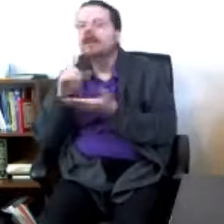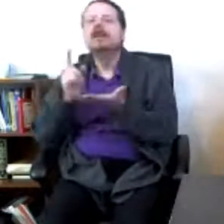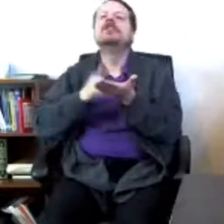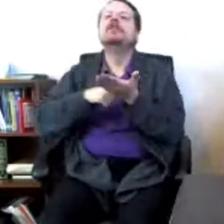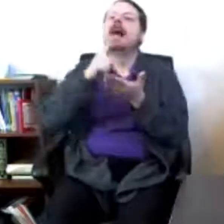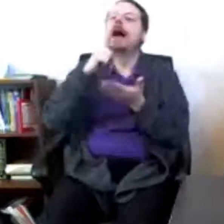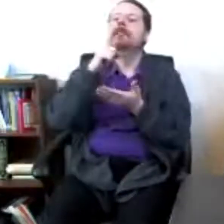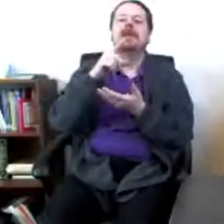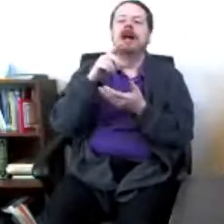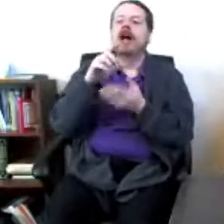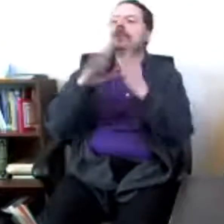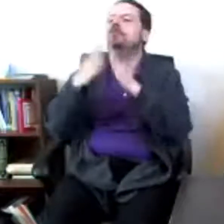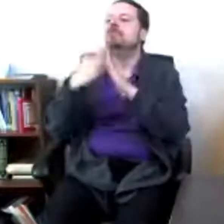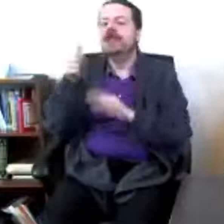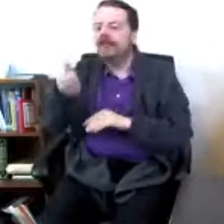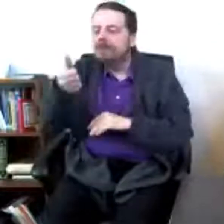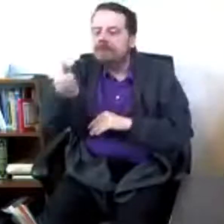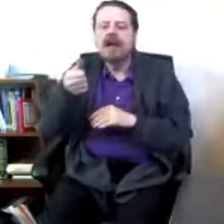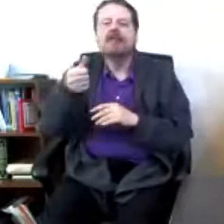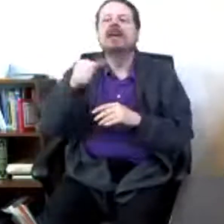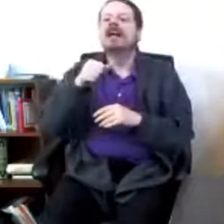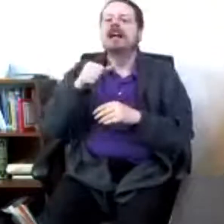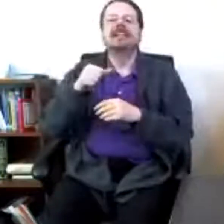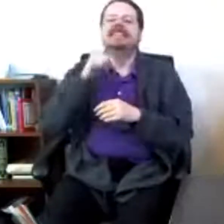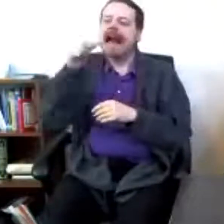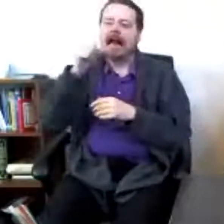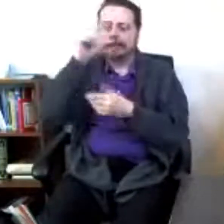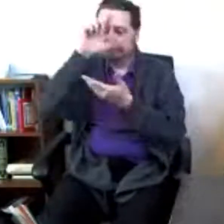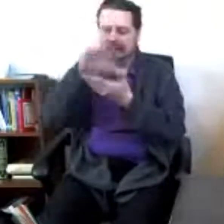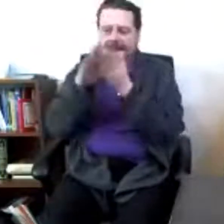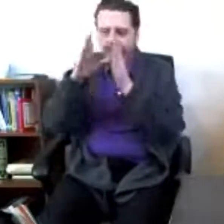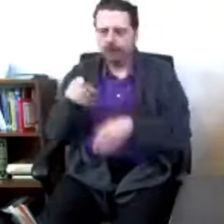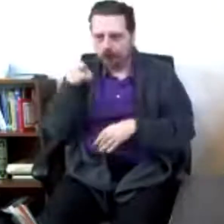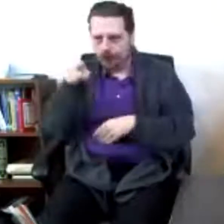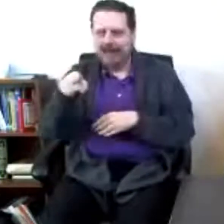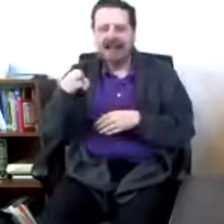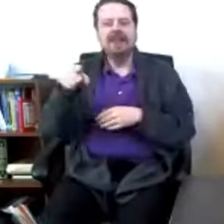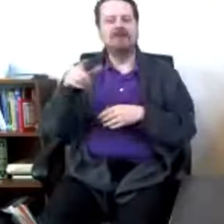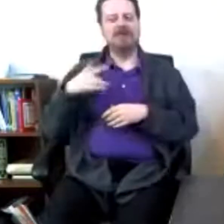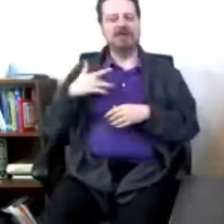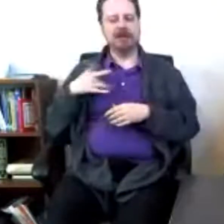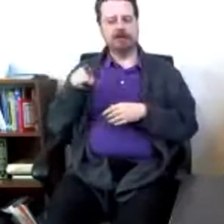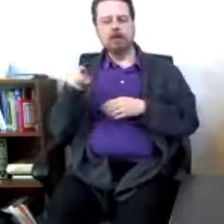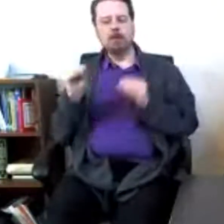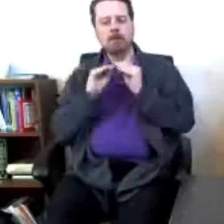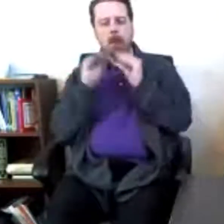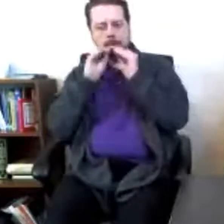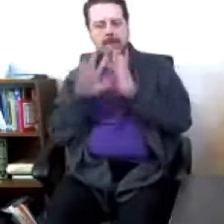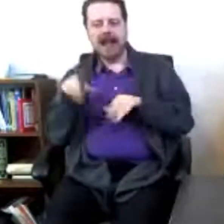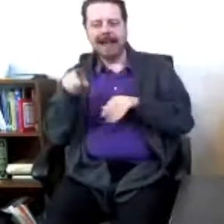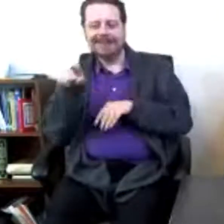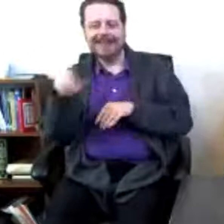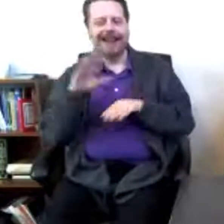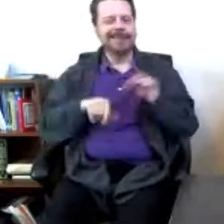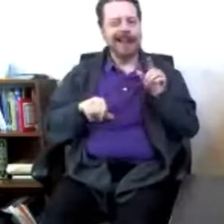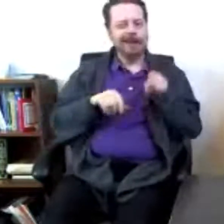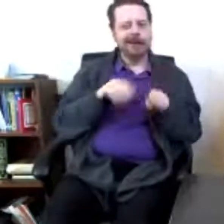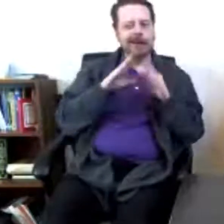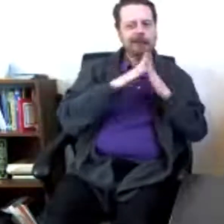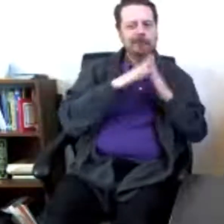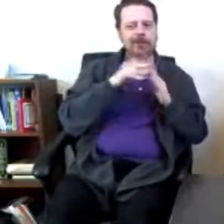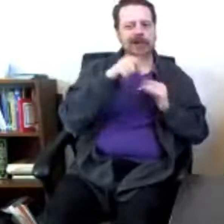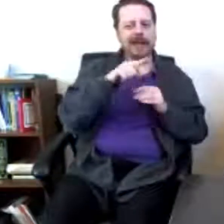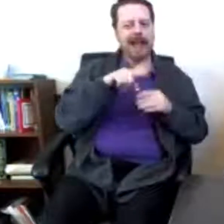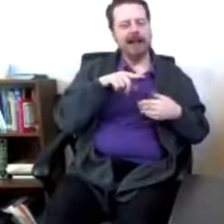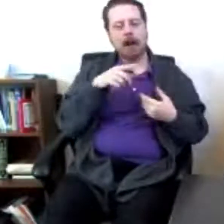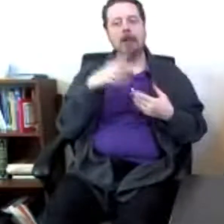of disbelievers who are better blessed and more blessed than a community of believers. It's a life of testing.